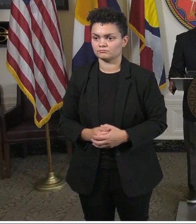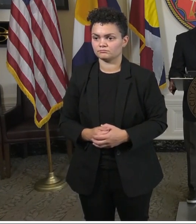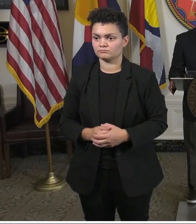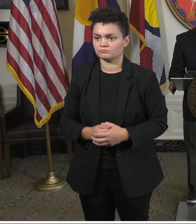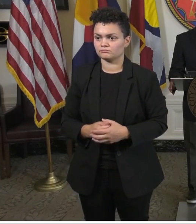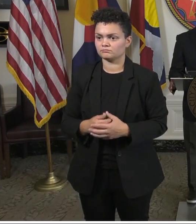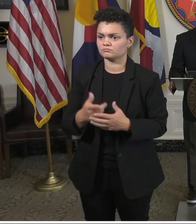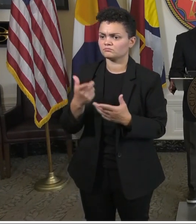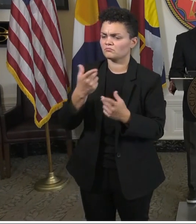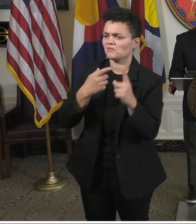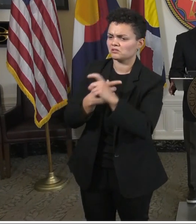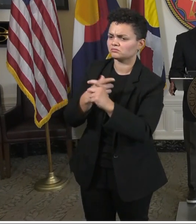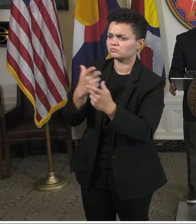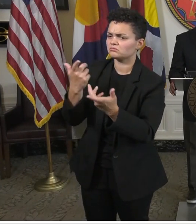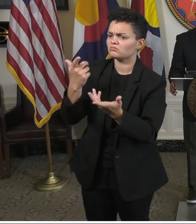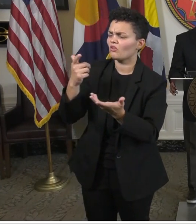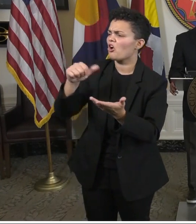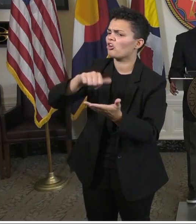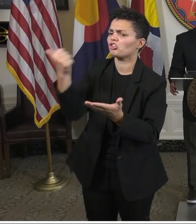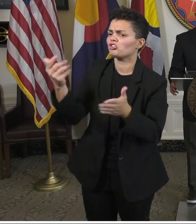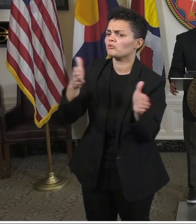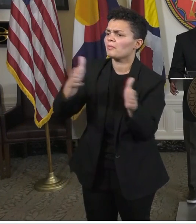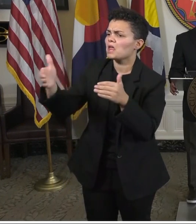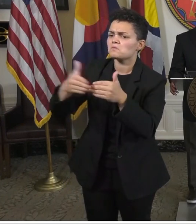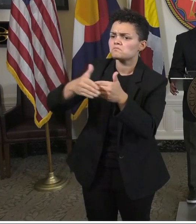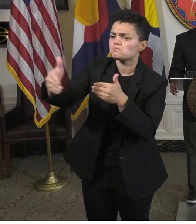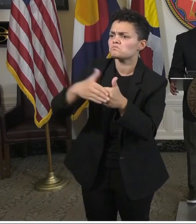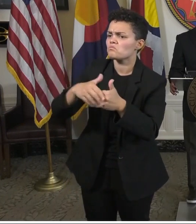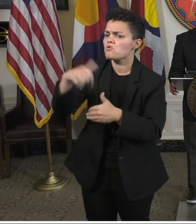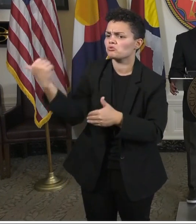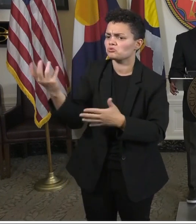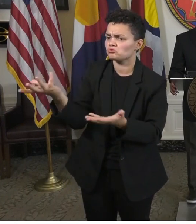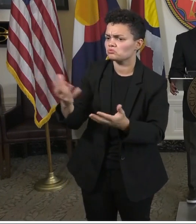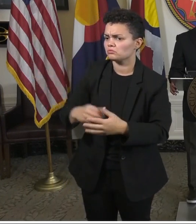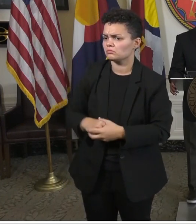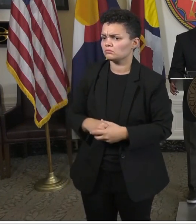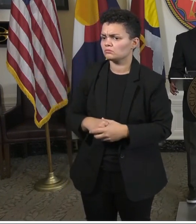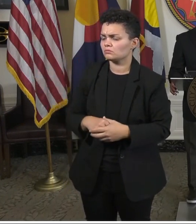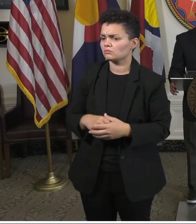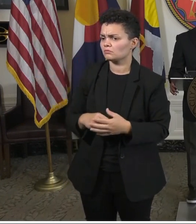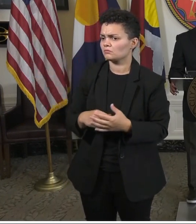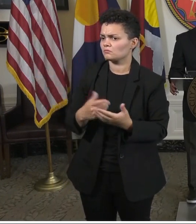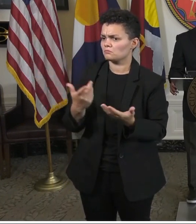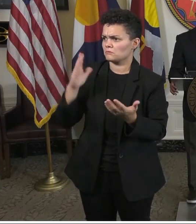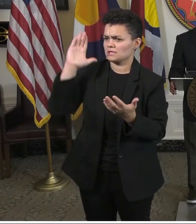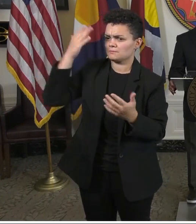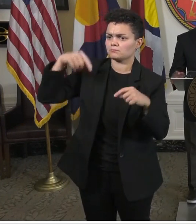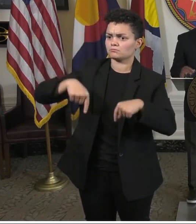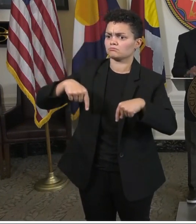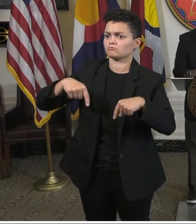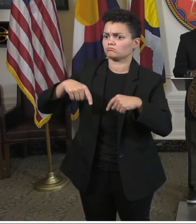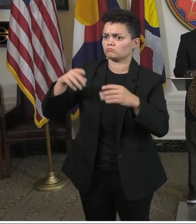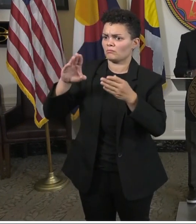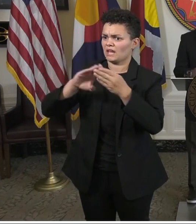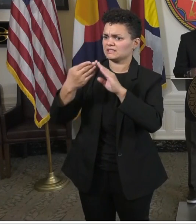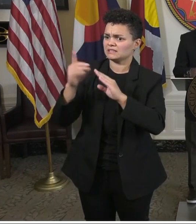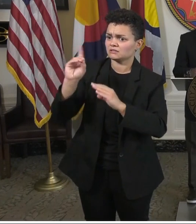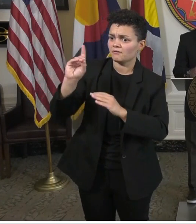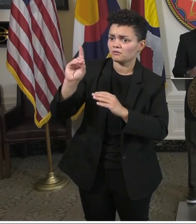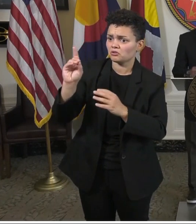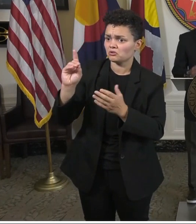potential spike? Because it sounds like the city is basically preparing for another spike like we saw